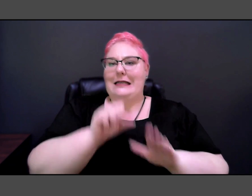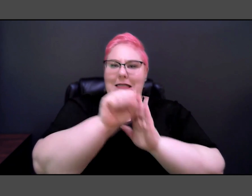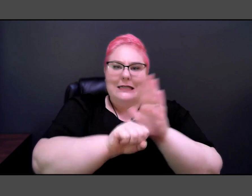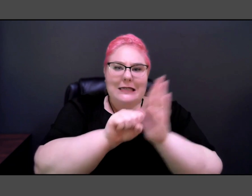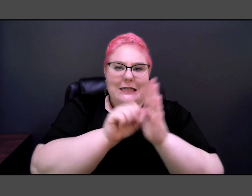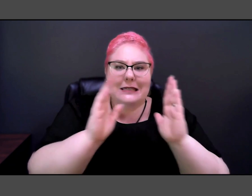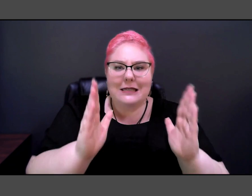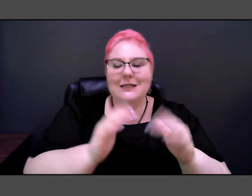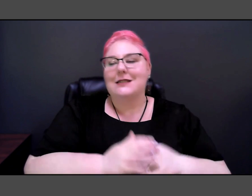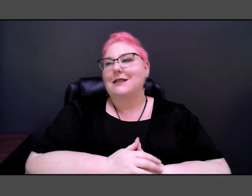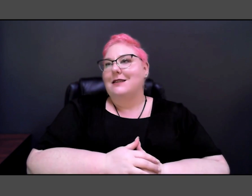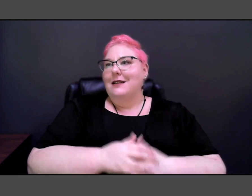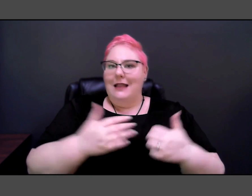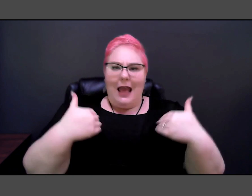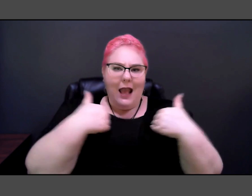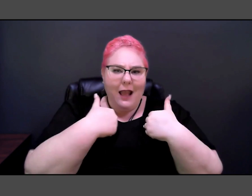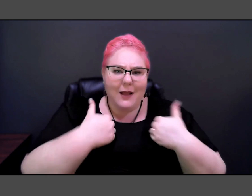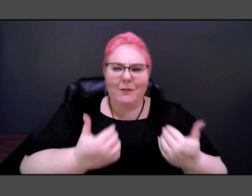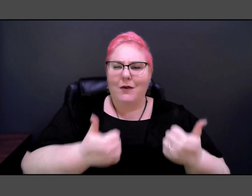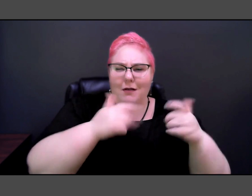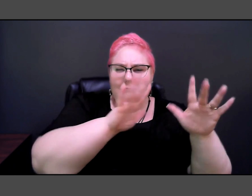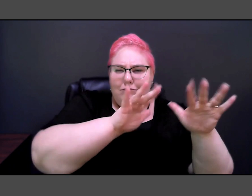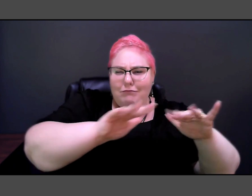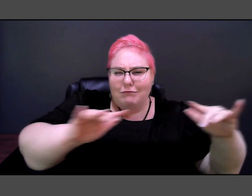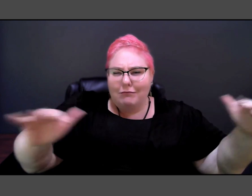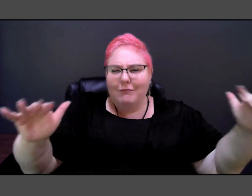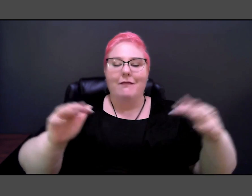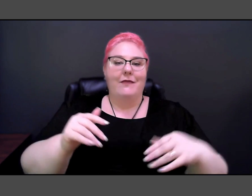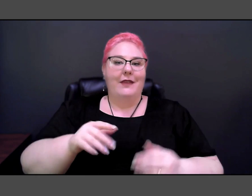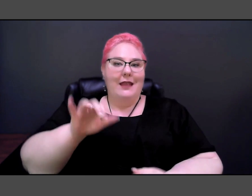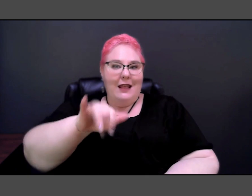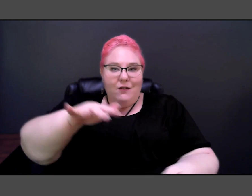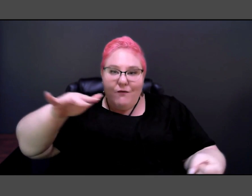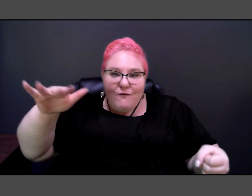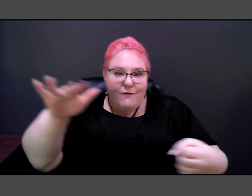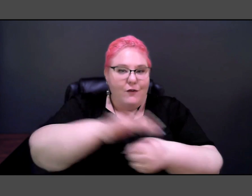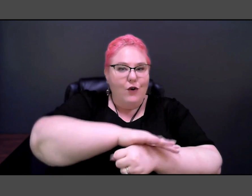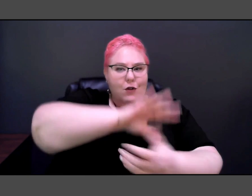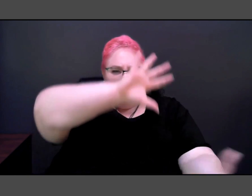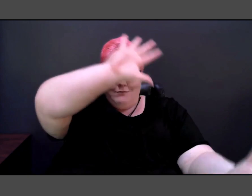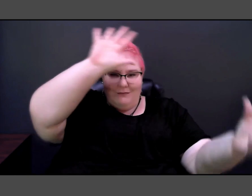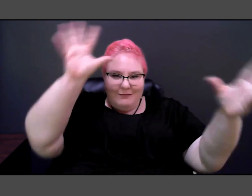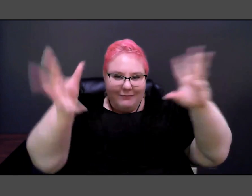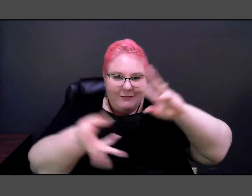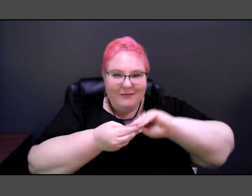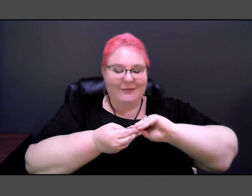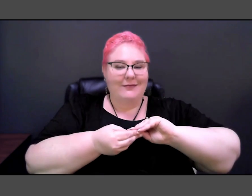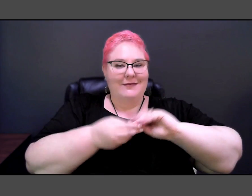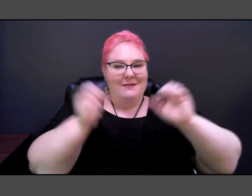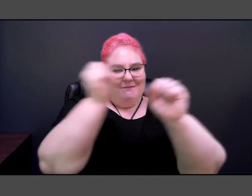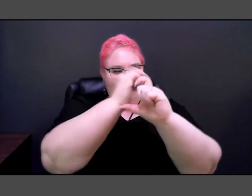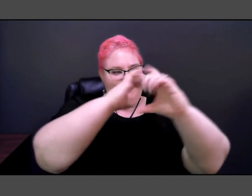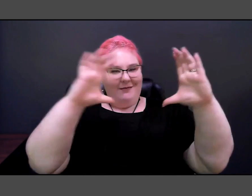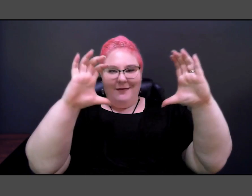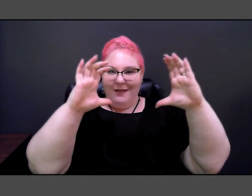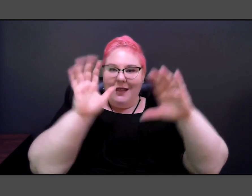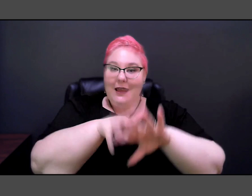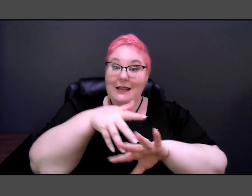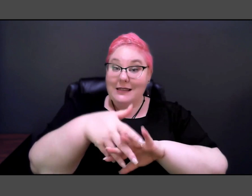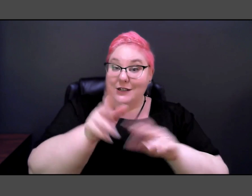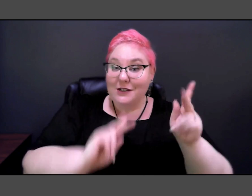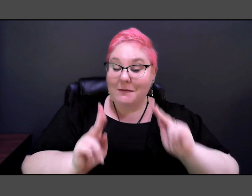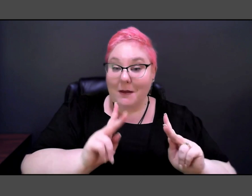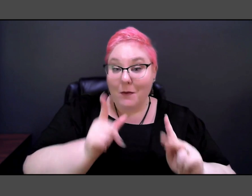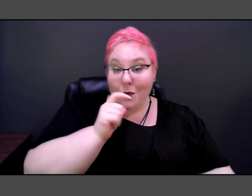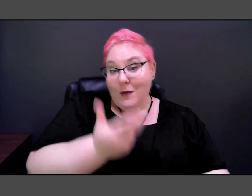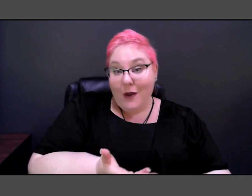a full picture of who Indigenous people are. And when the children have